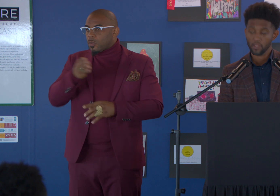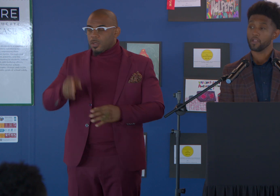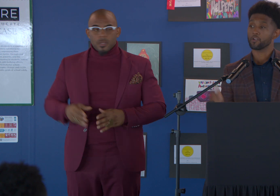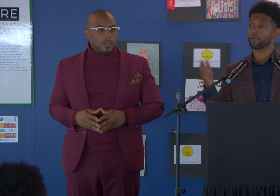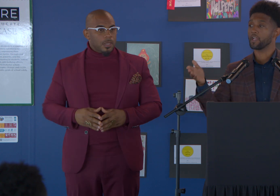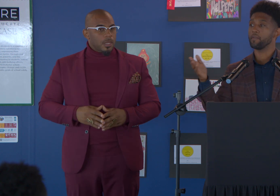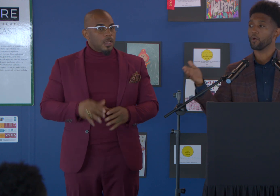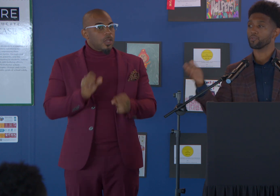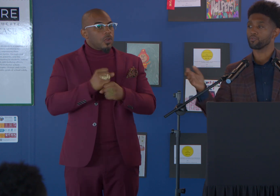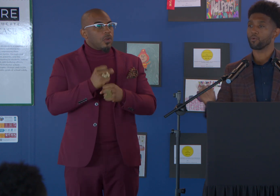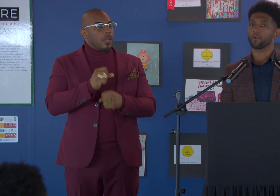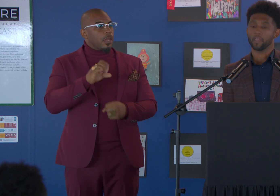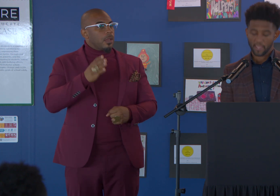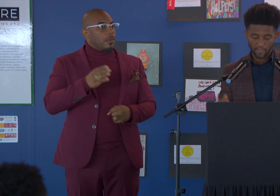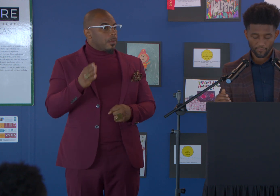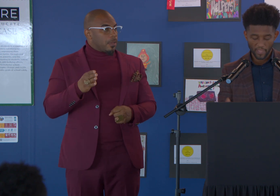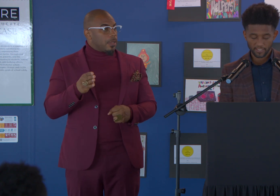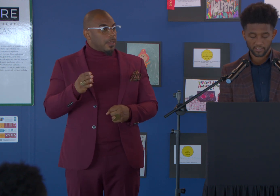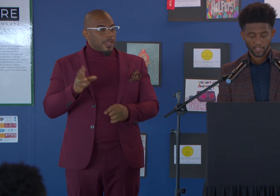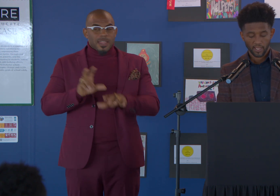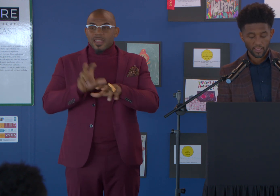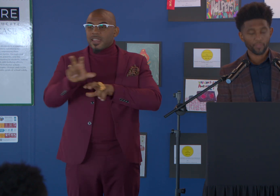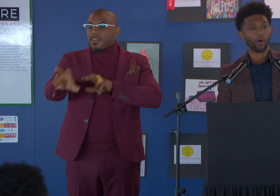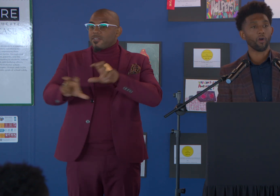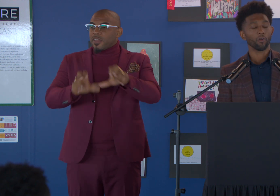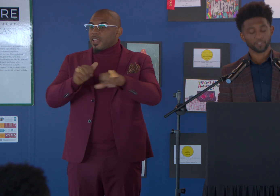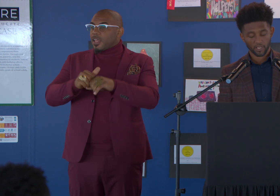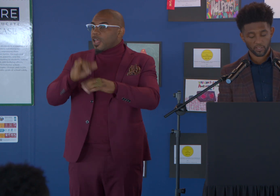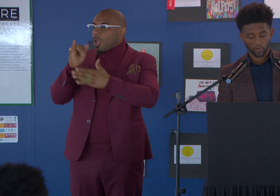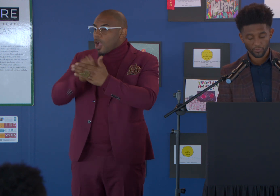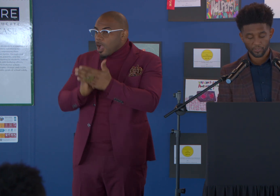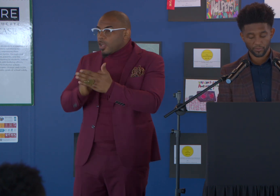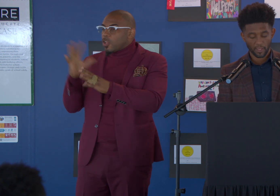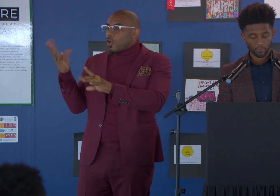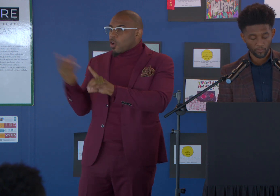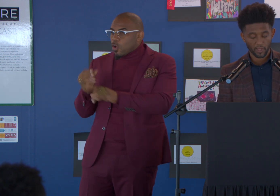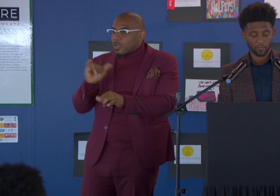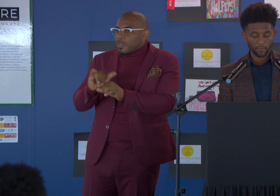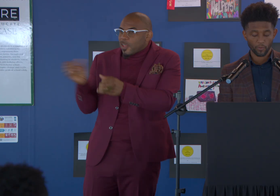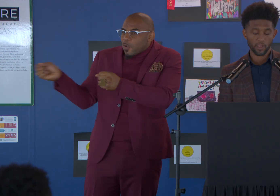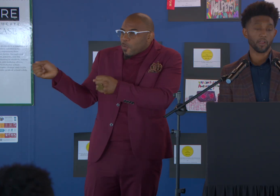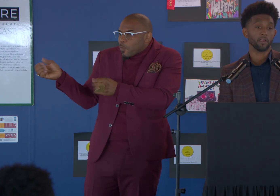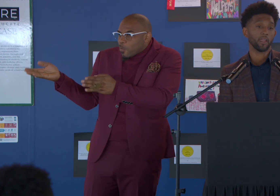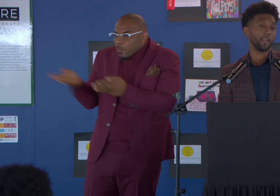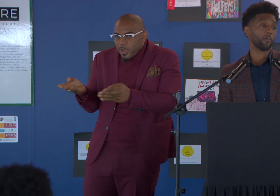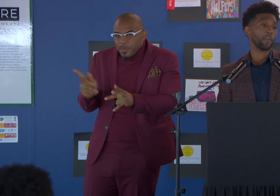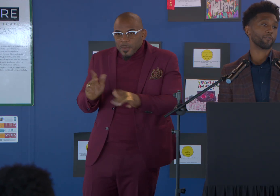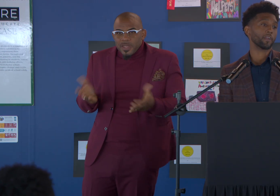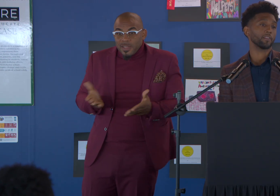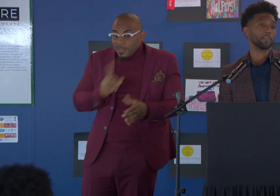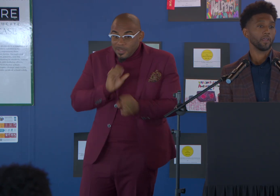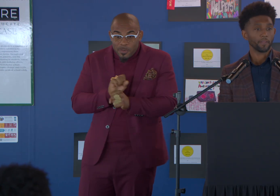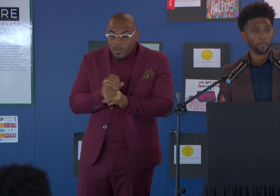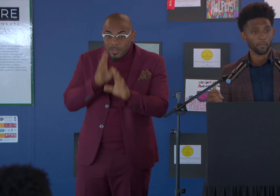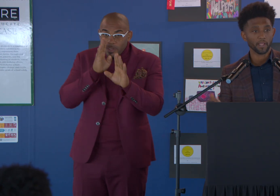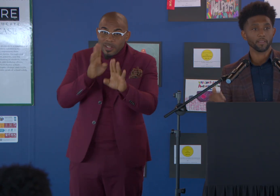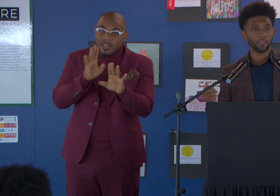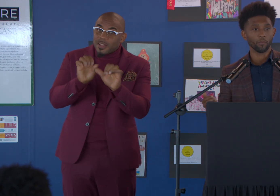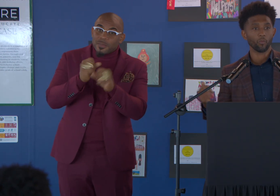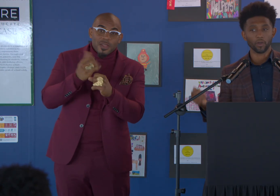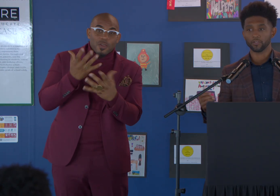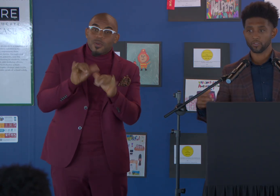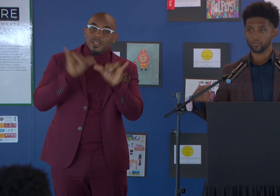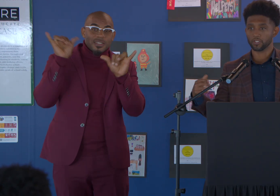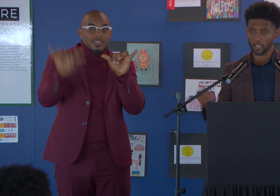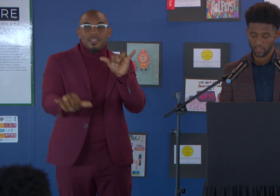Baltimore. Create Baltimore invests in the arts and culture that bring people here and quite frankly, that make